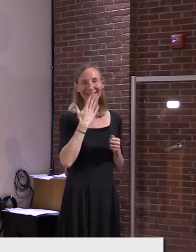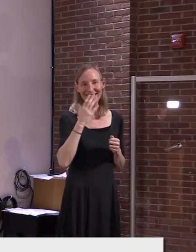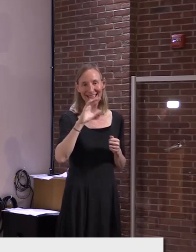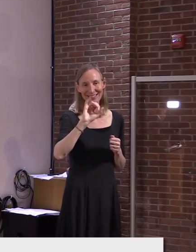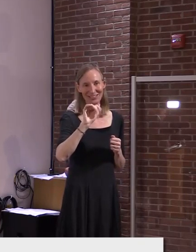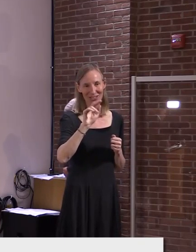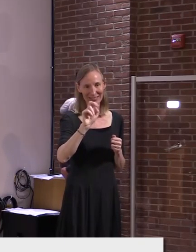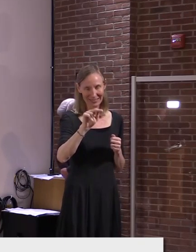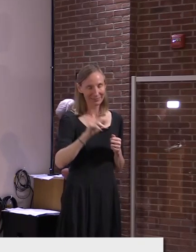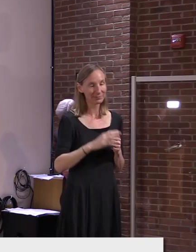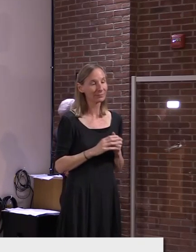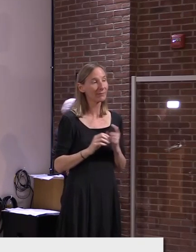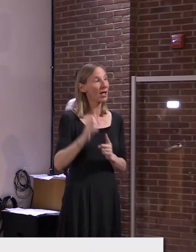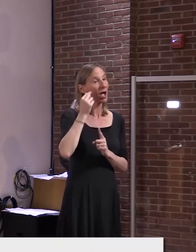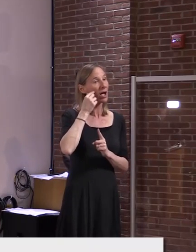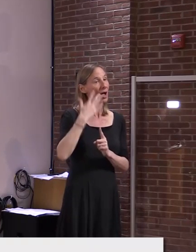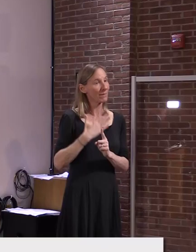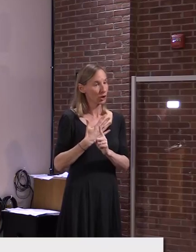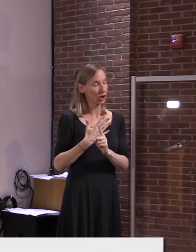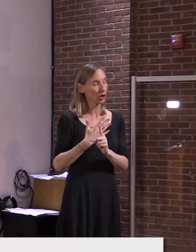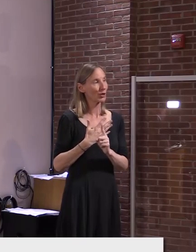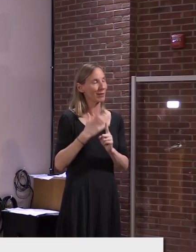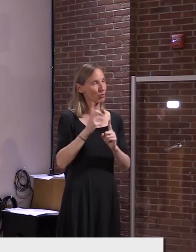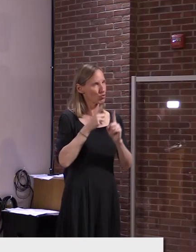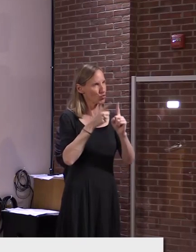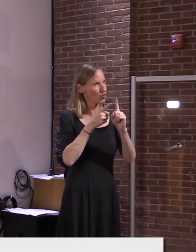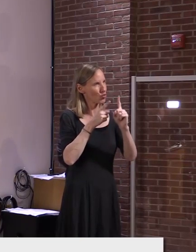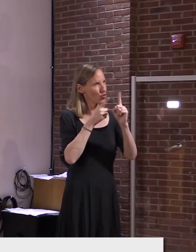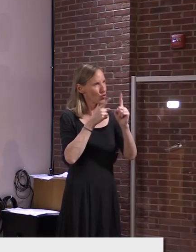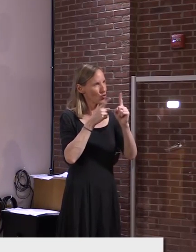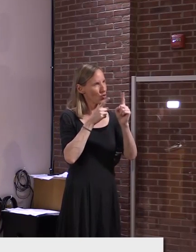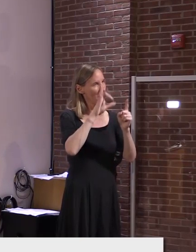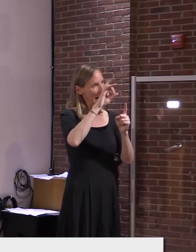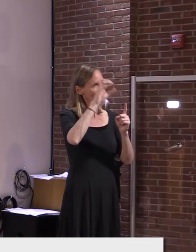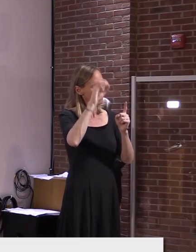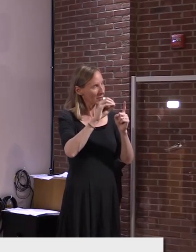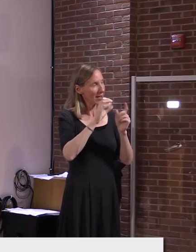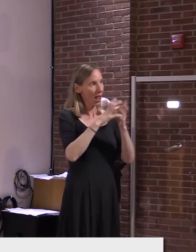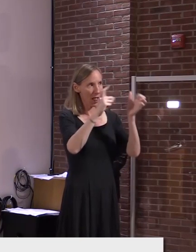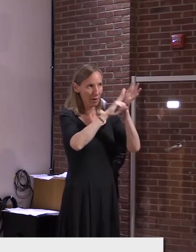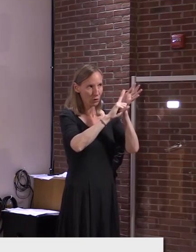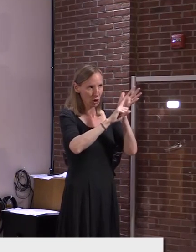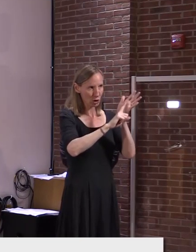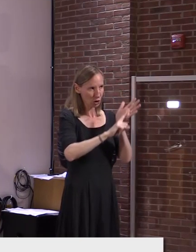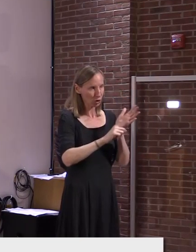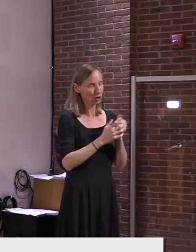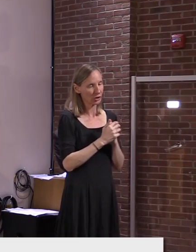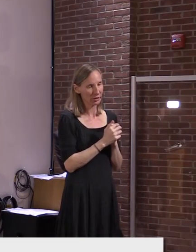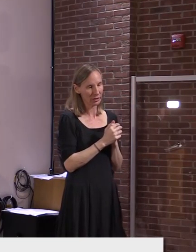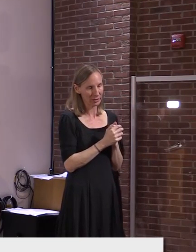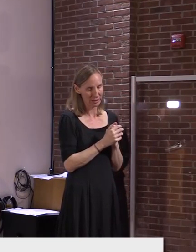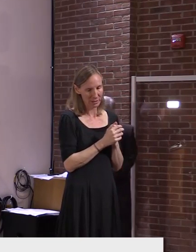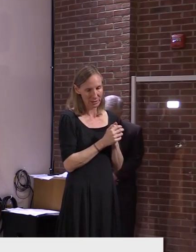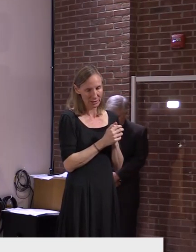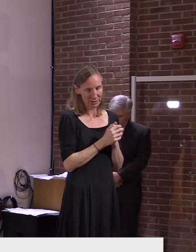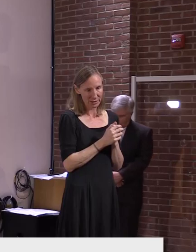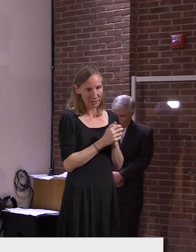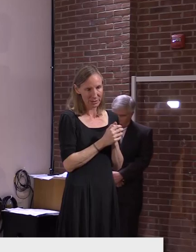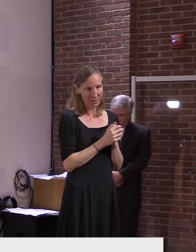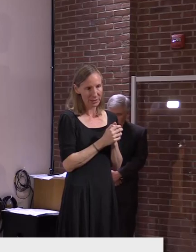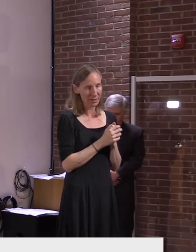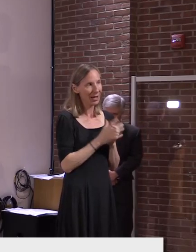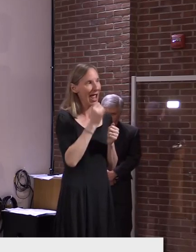Governor, this goal to get to 80%, there's been a lot of research that's been done that if